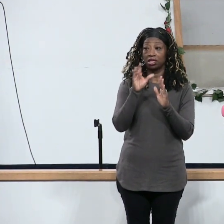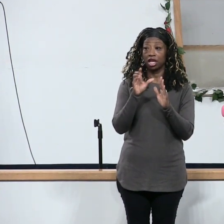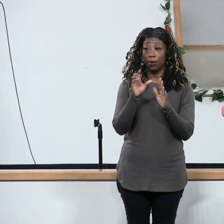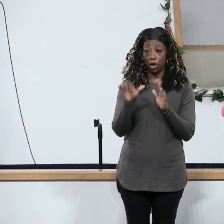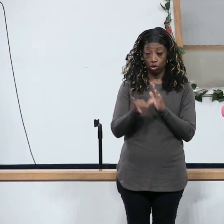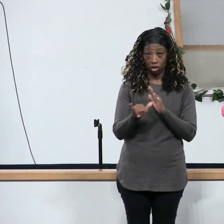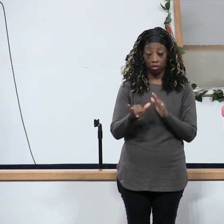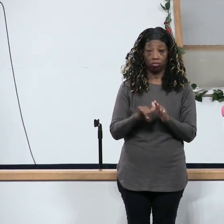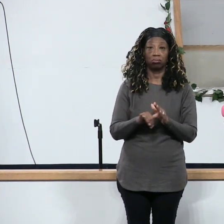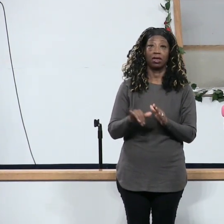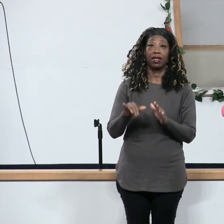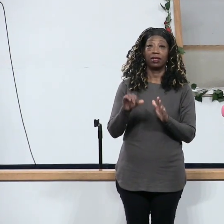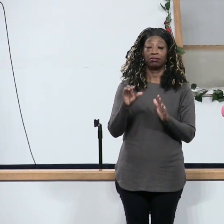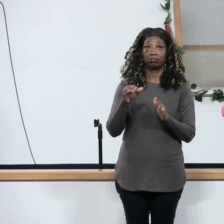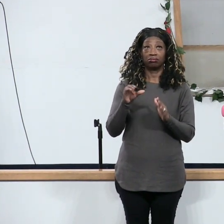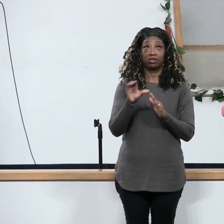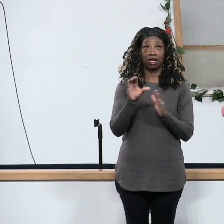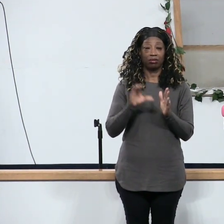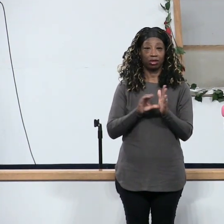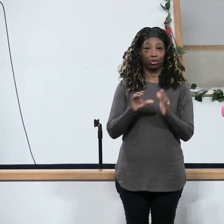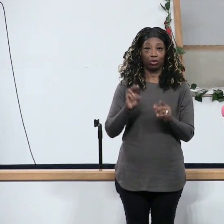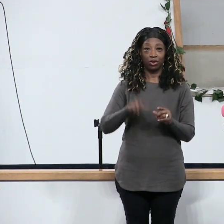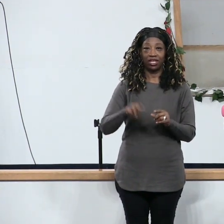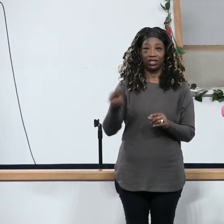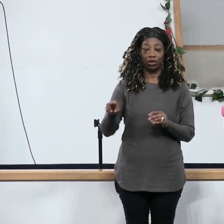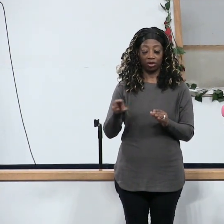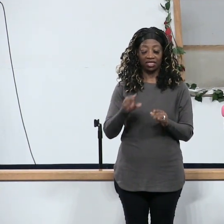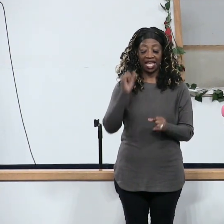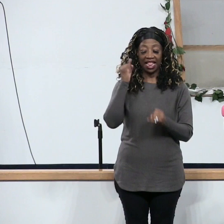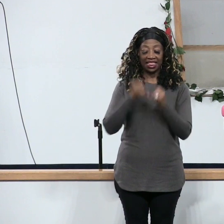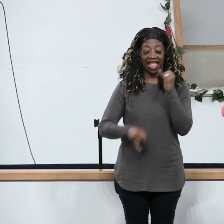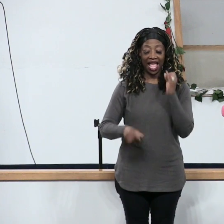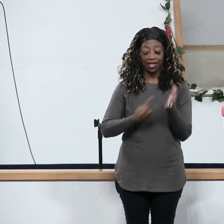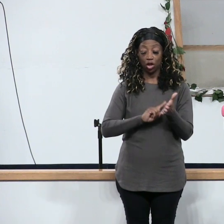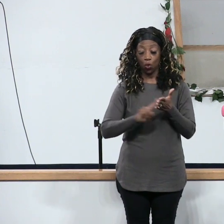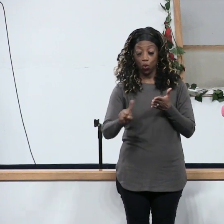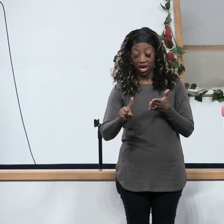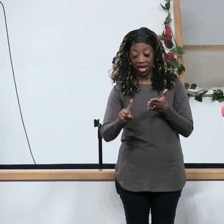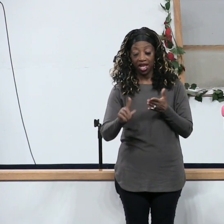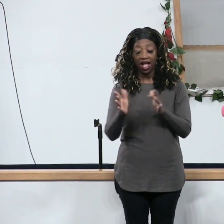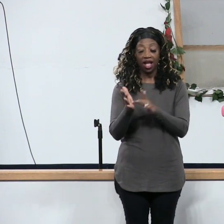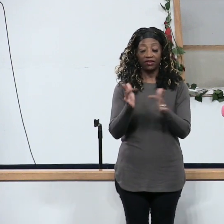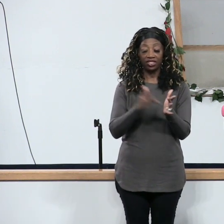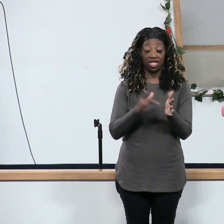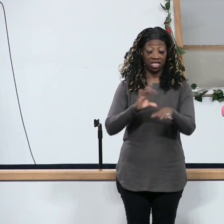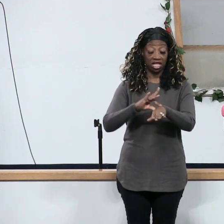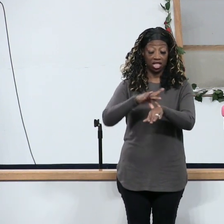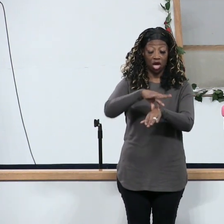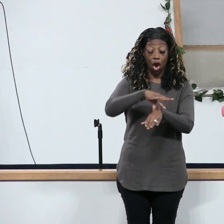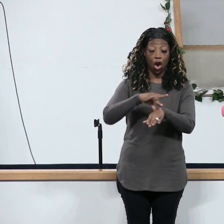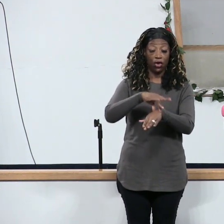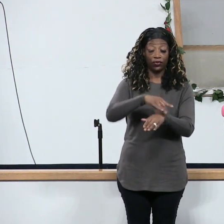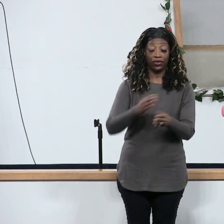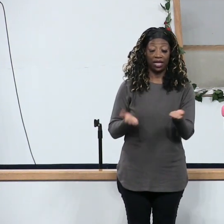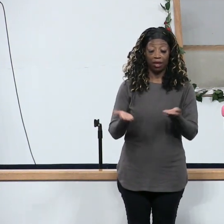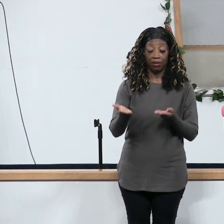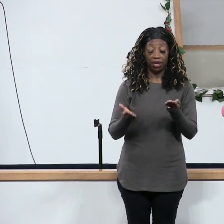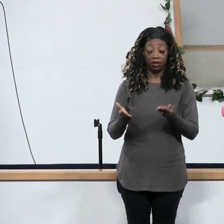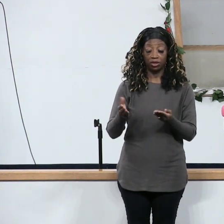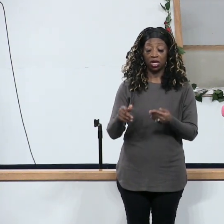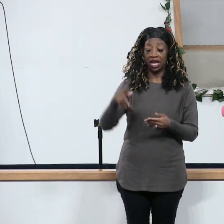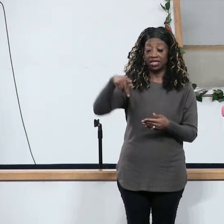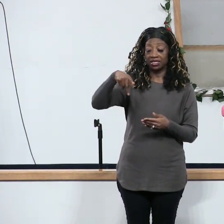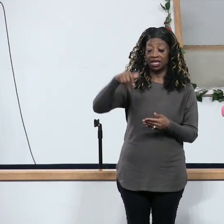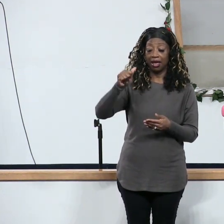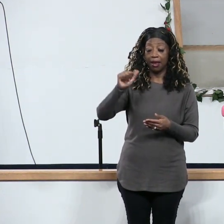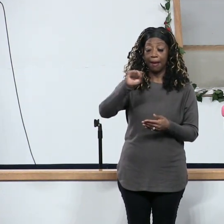opens during the last week of Jesus' earthly ministry. It is during the Passover that Luke